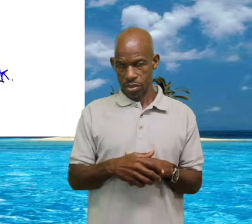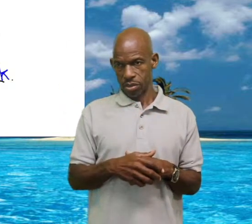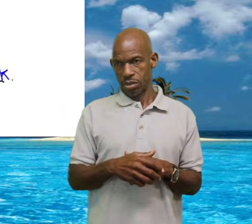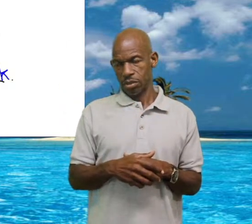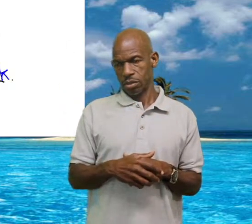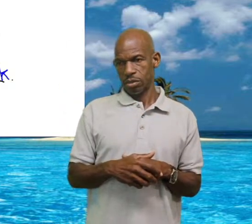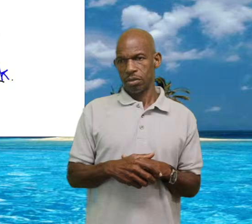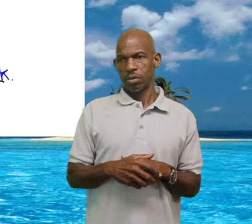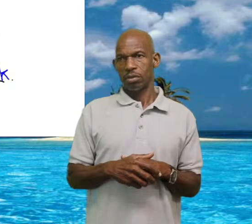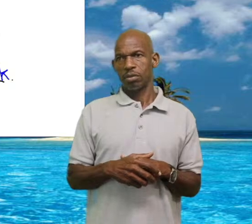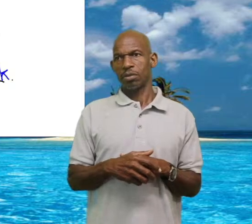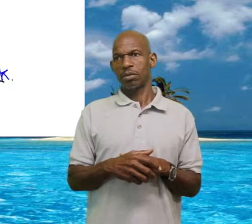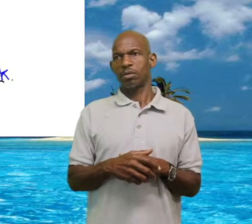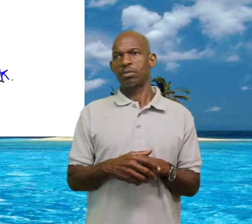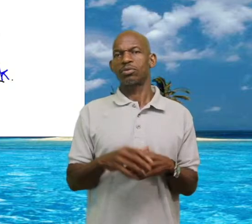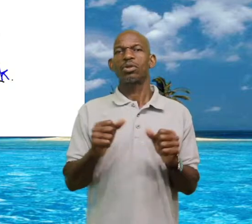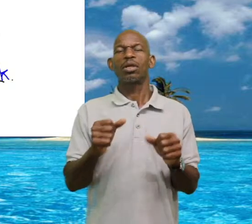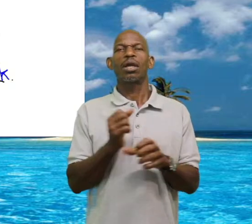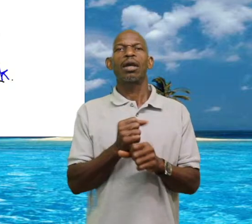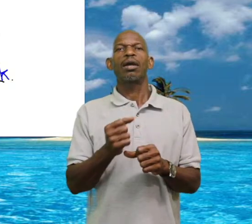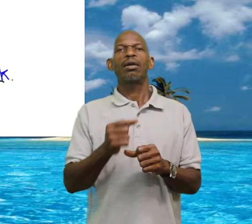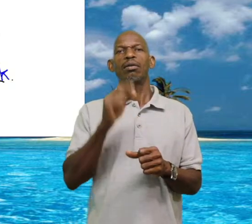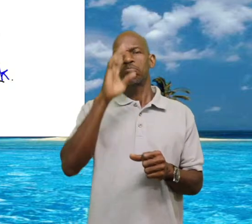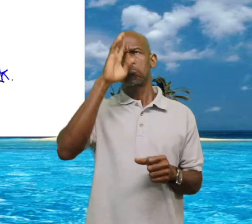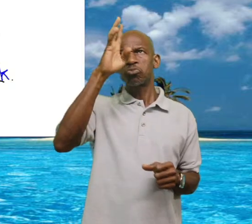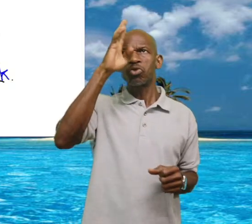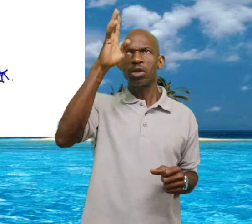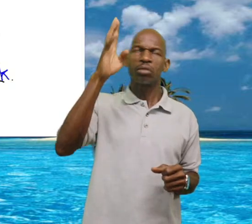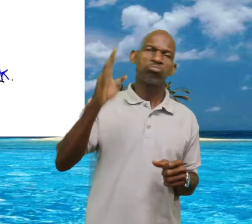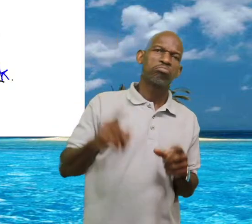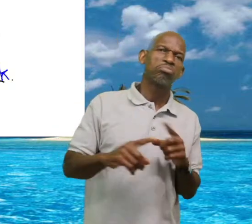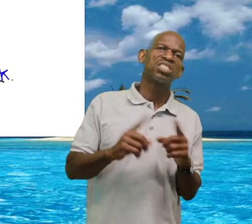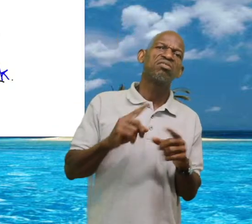make different types of sentences, simple ones.